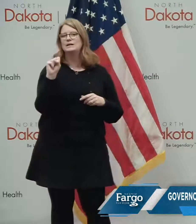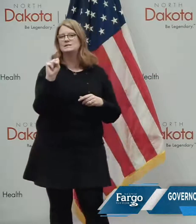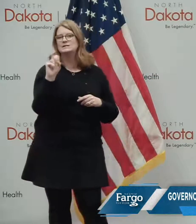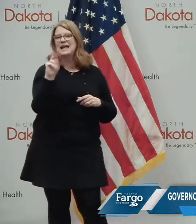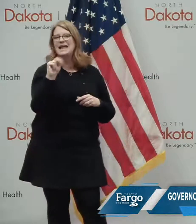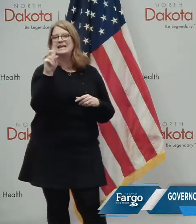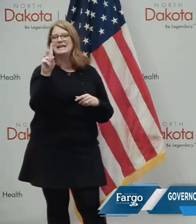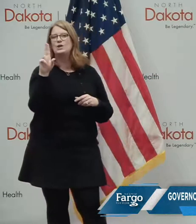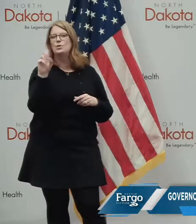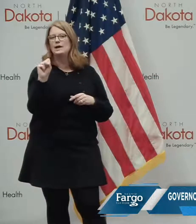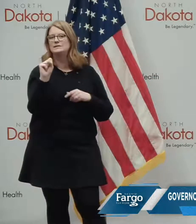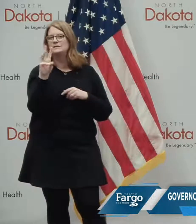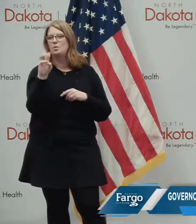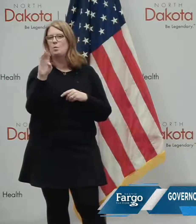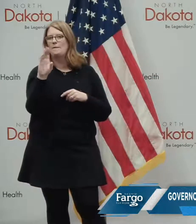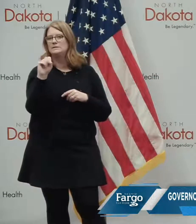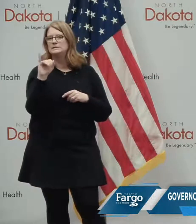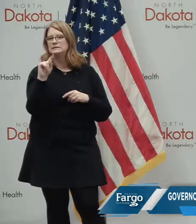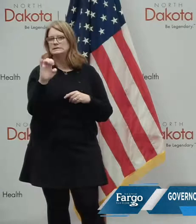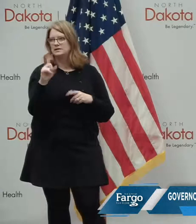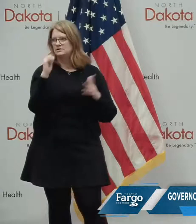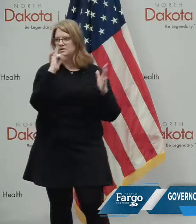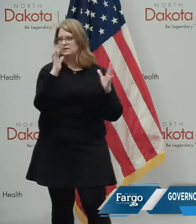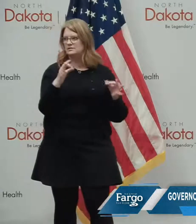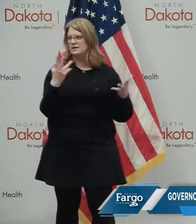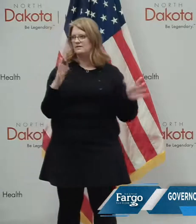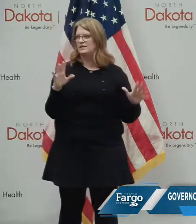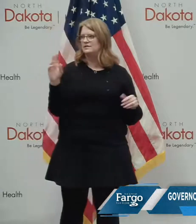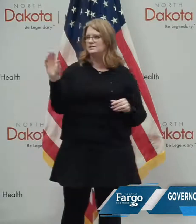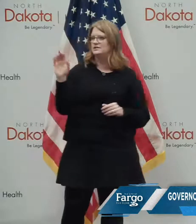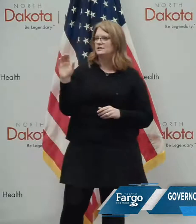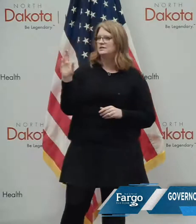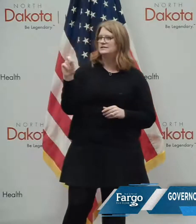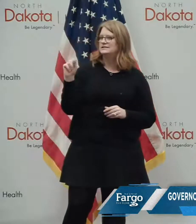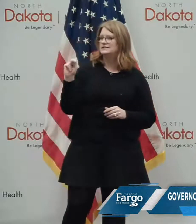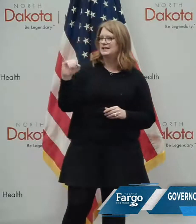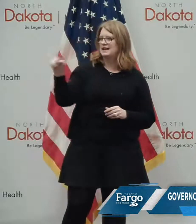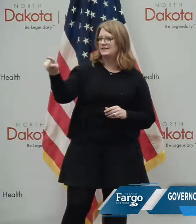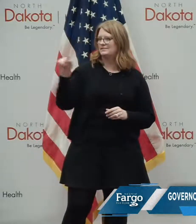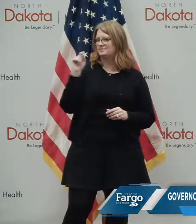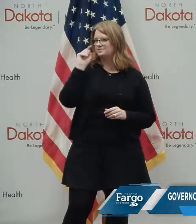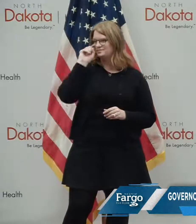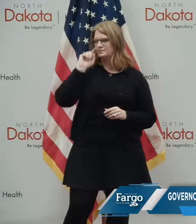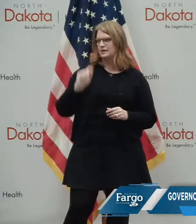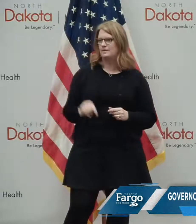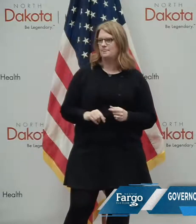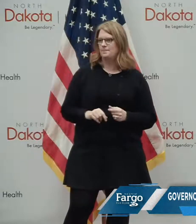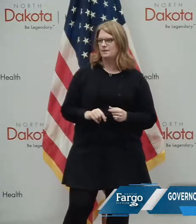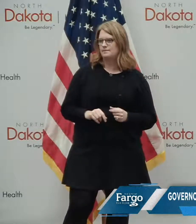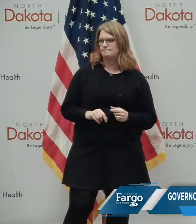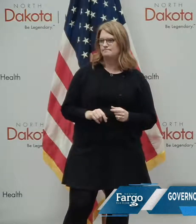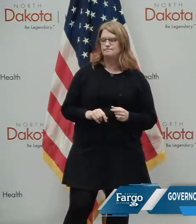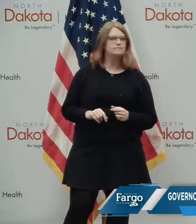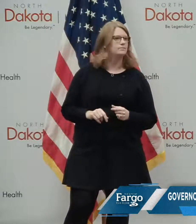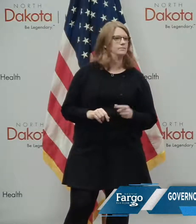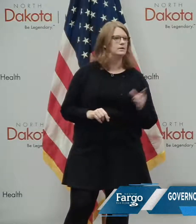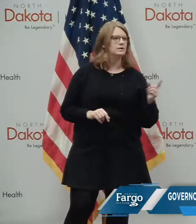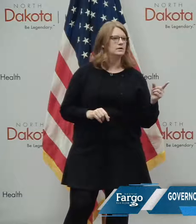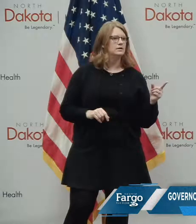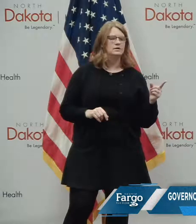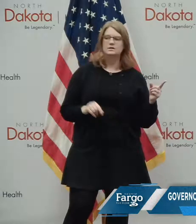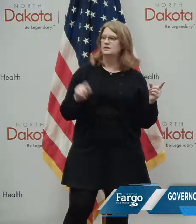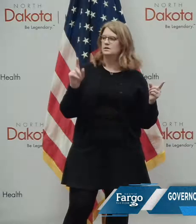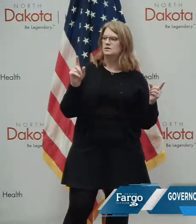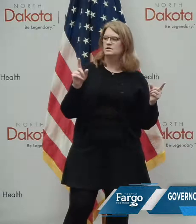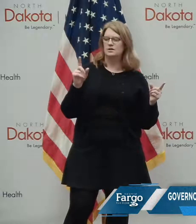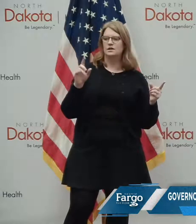NDUS is putting it out there. Okay, all right. So they've made a decision to do that. But on that, I'm going to maybe on that